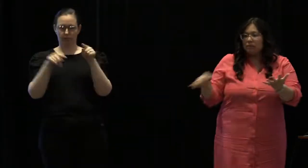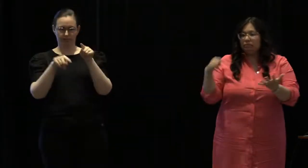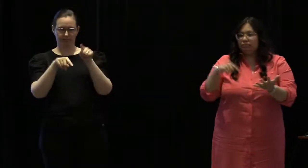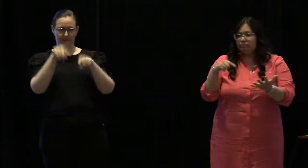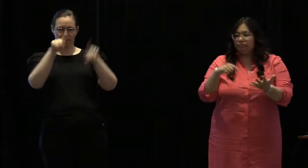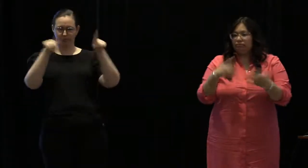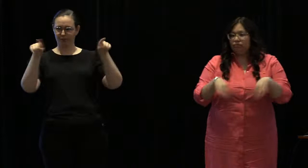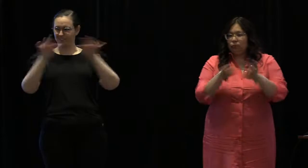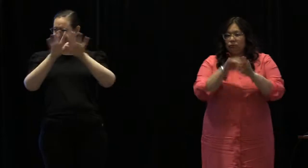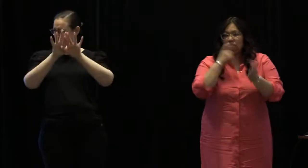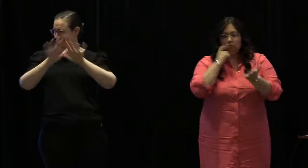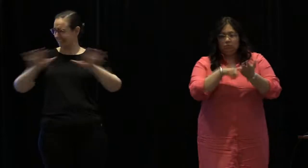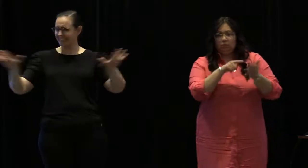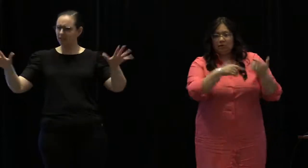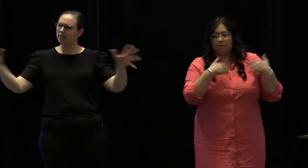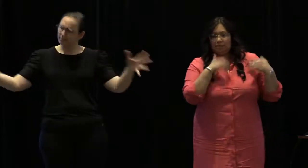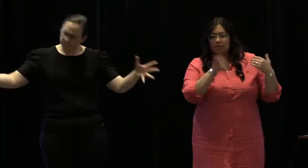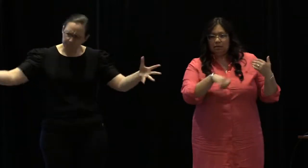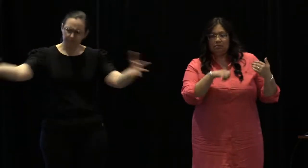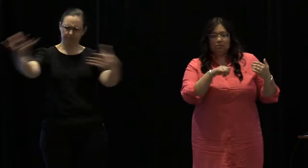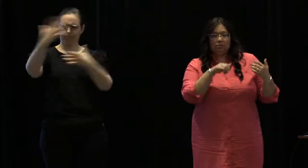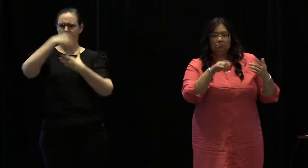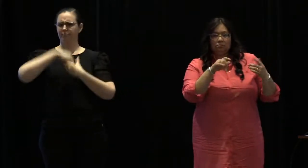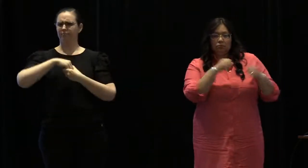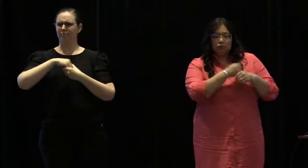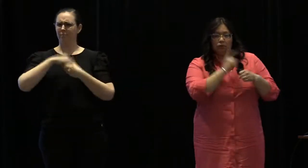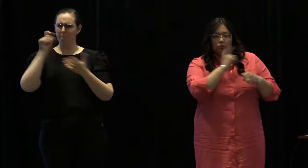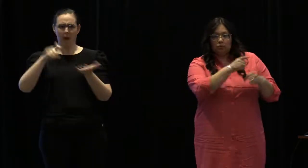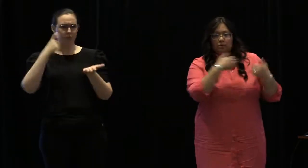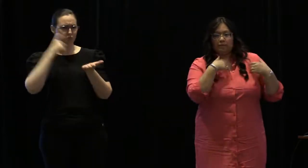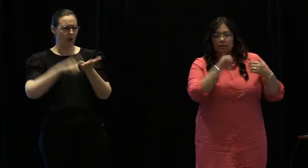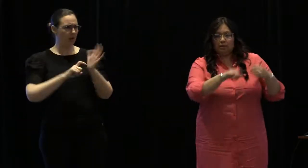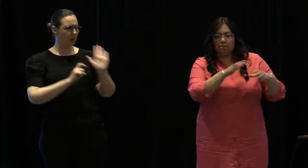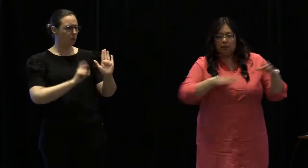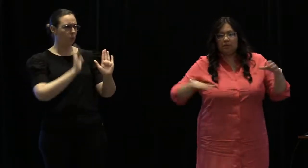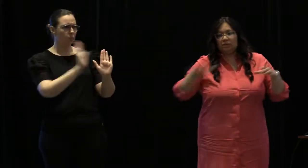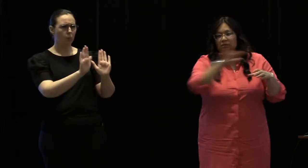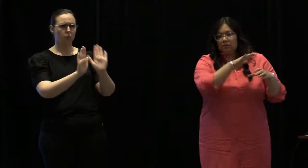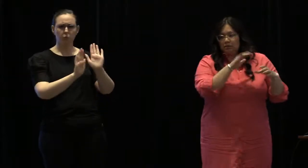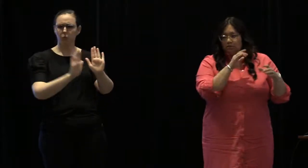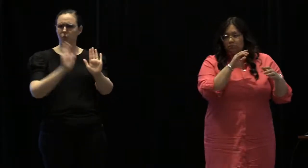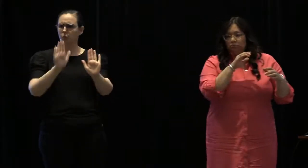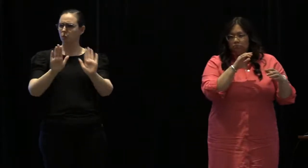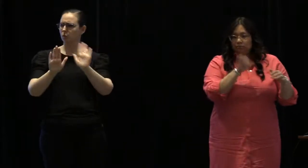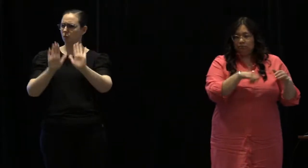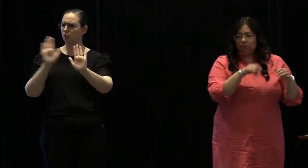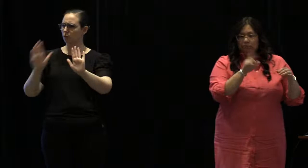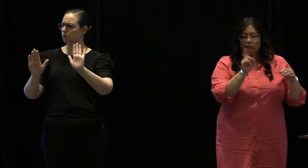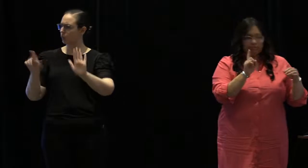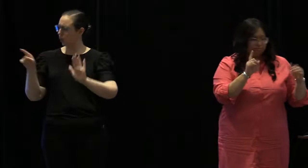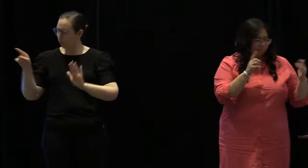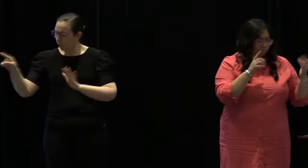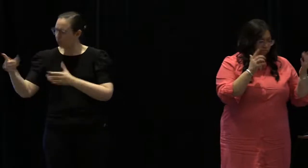the diverse amount of people. Someone has already mentioned that the amount of diversity that is in this space, and it's